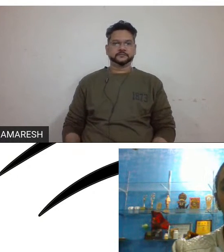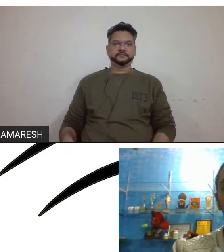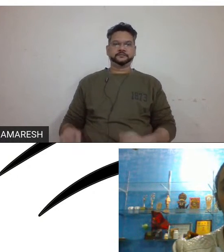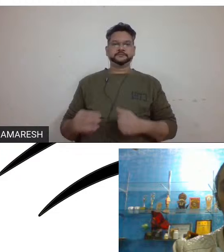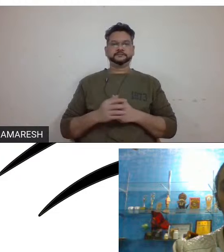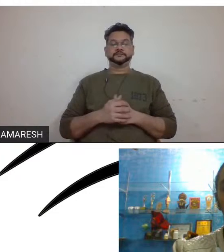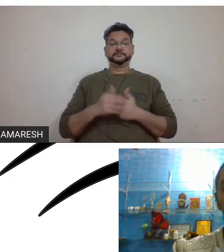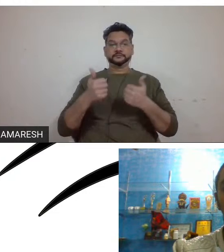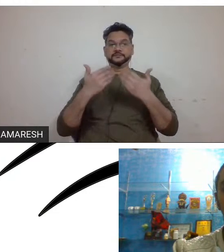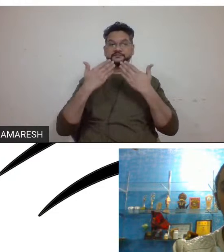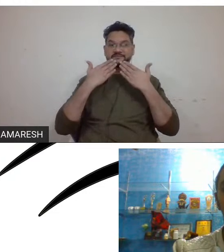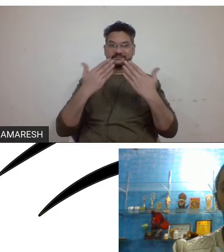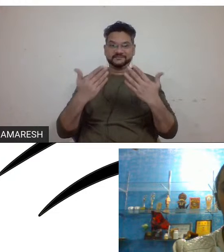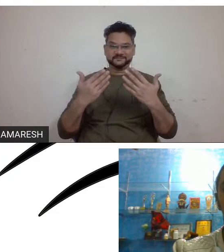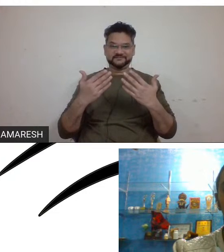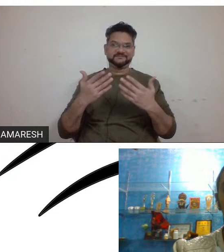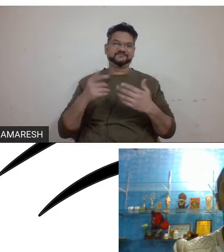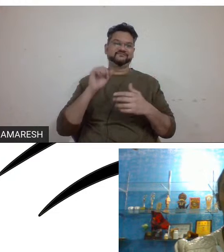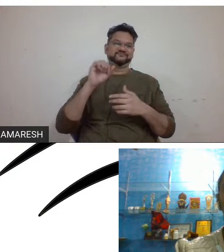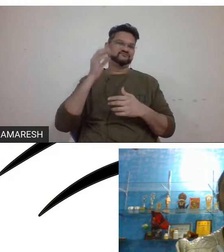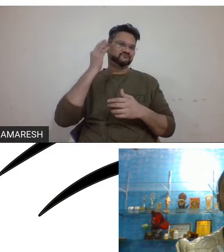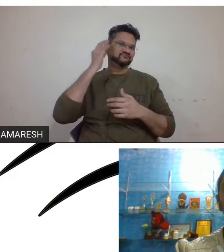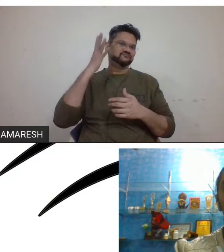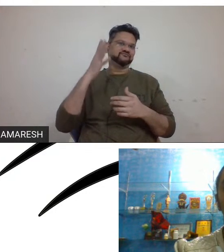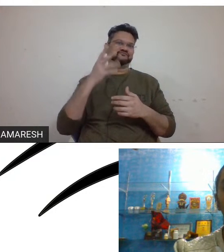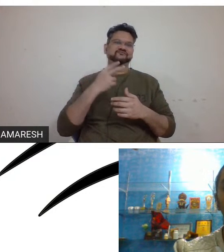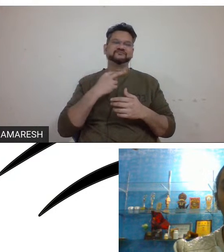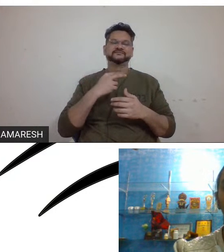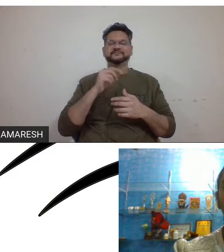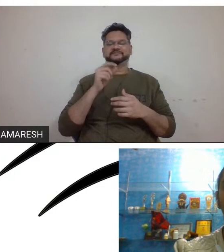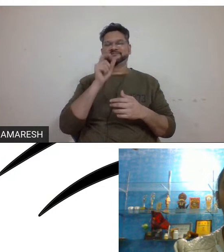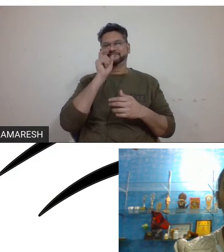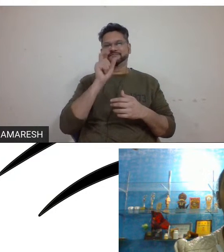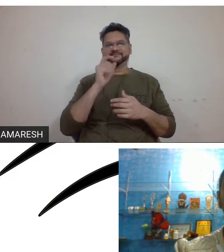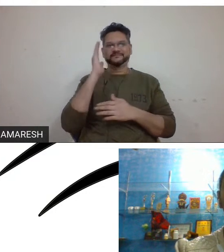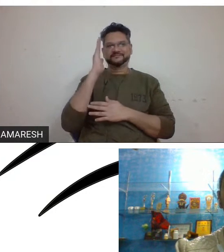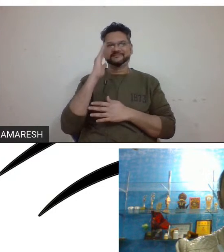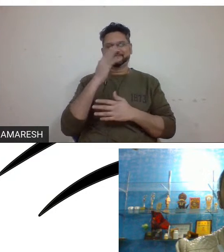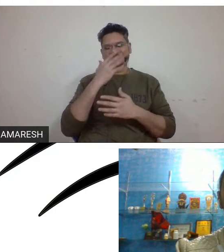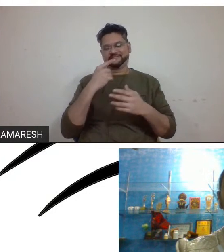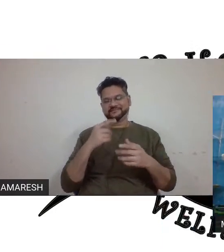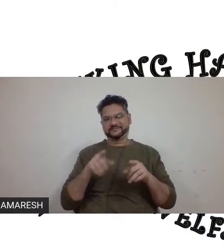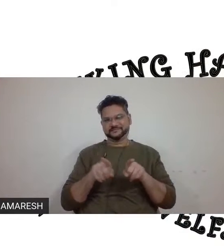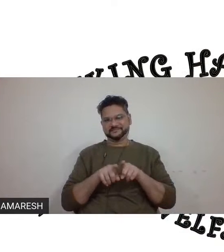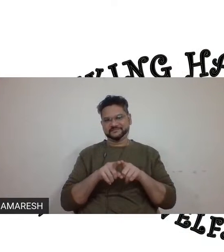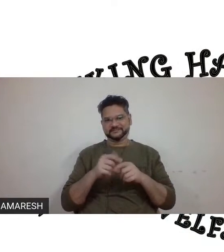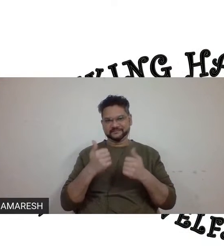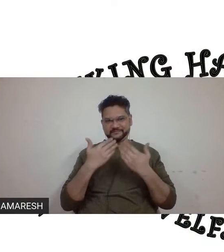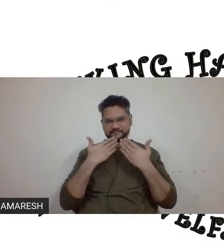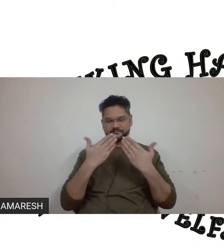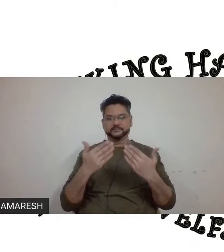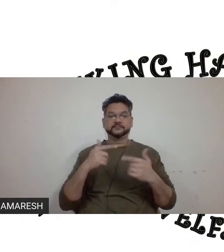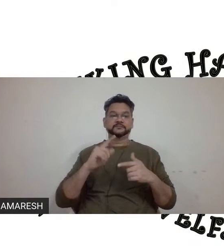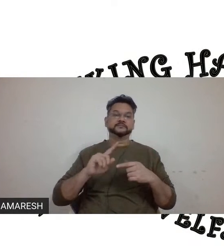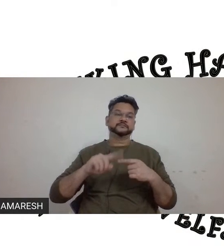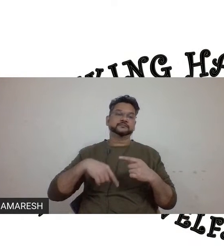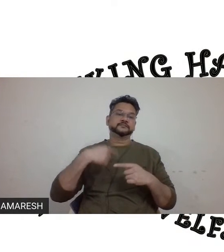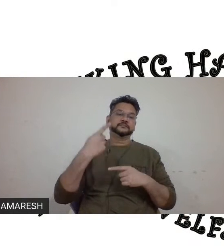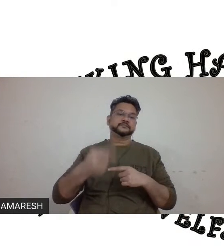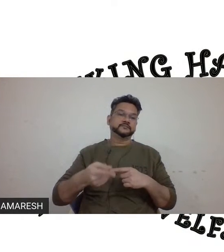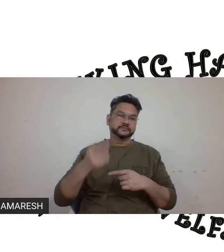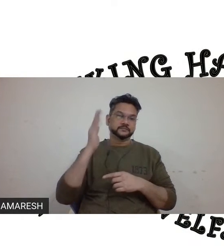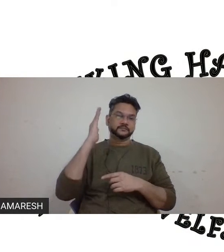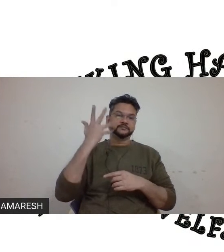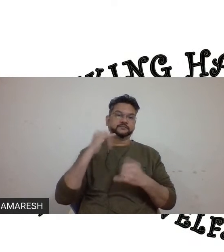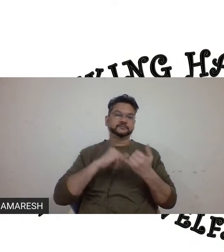Thank you, sir, for your golden words. Now, I would like to invite our next speaker, Mr. Shiva